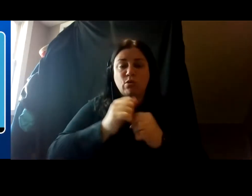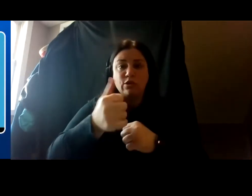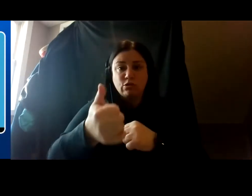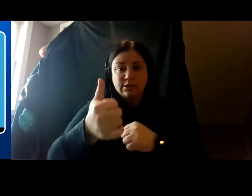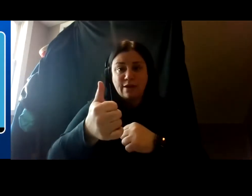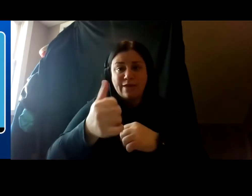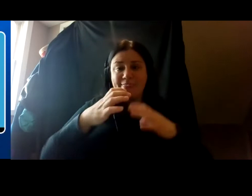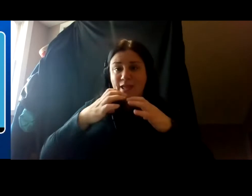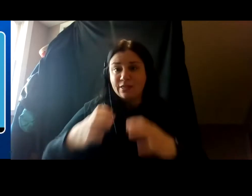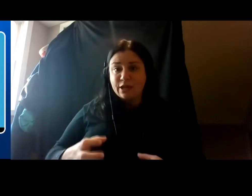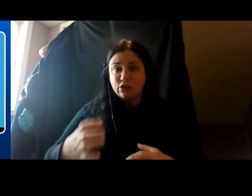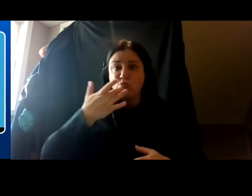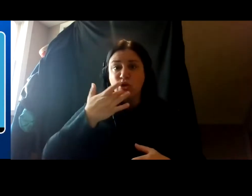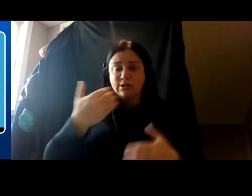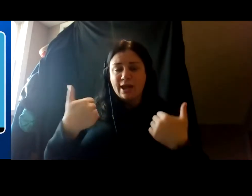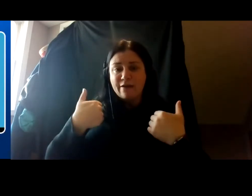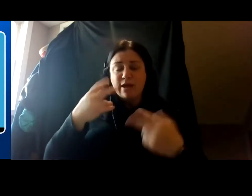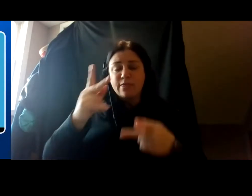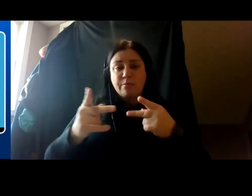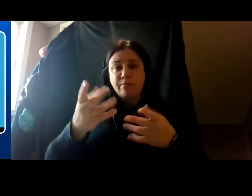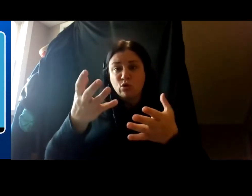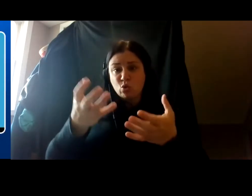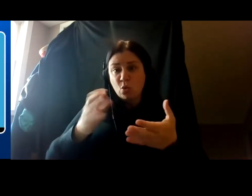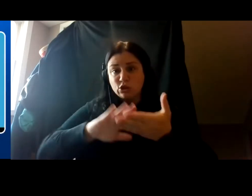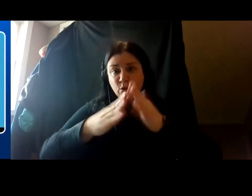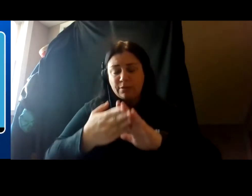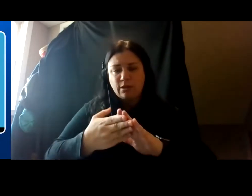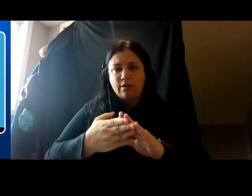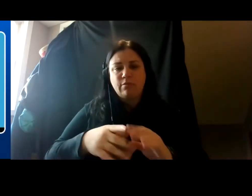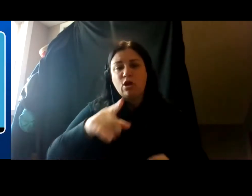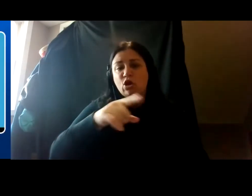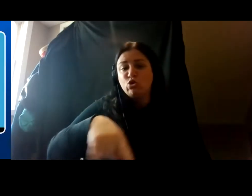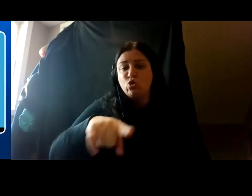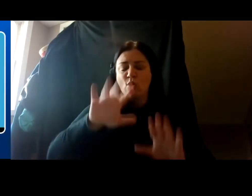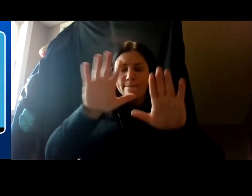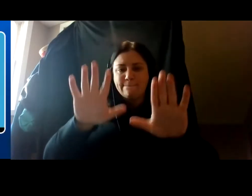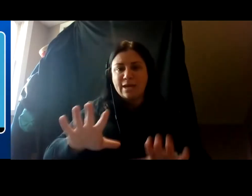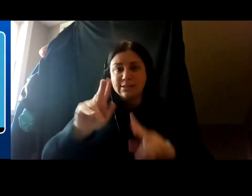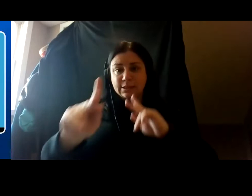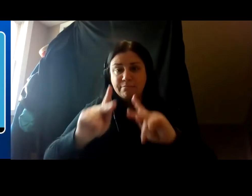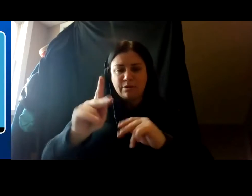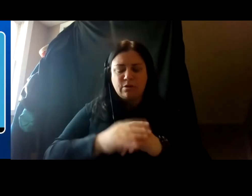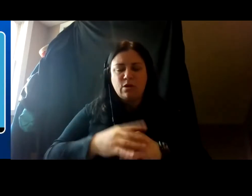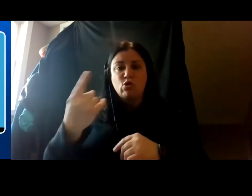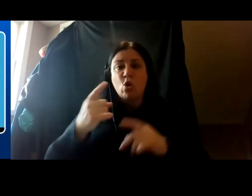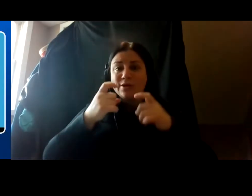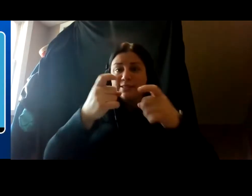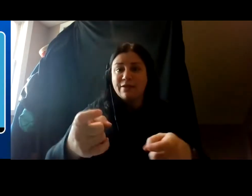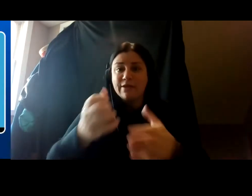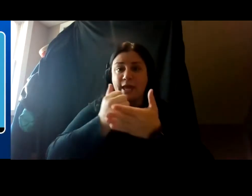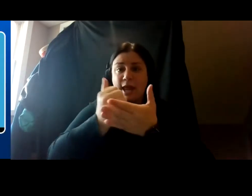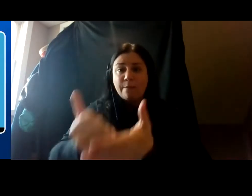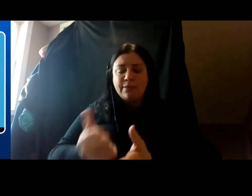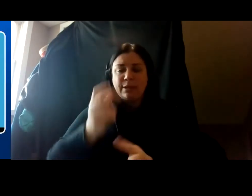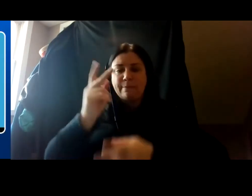have, the people that you want to become. And as I said, you guys are such amazing people, always giving and always helping others. I know these are the